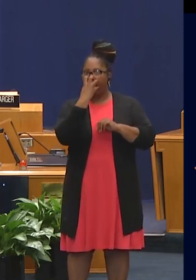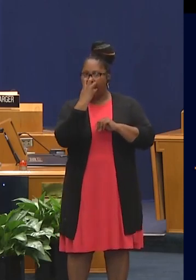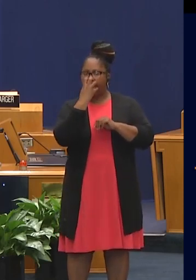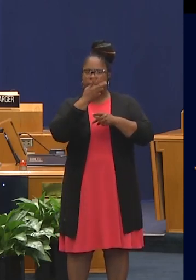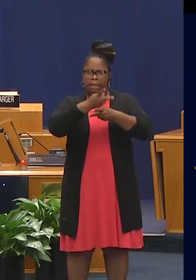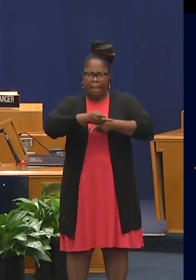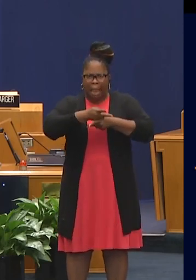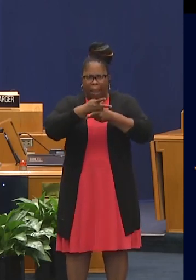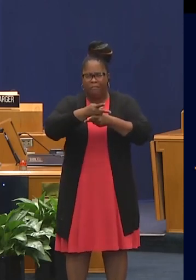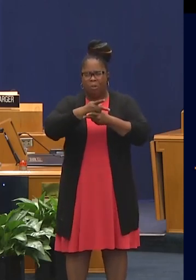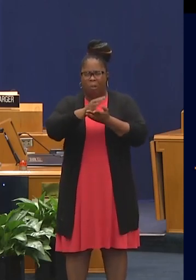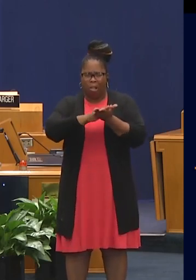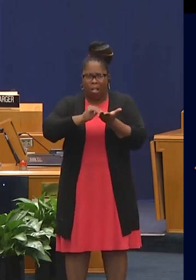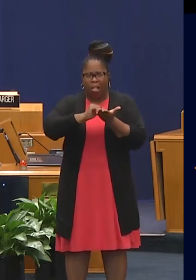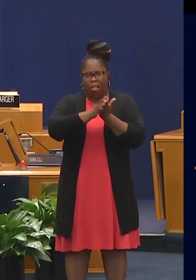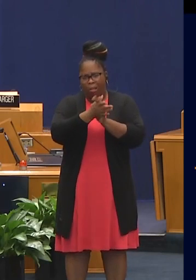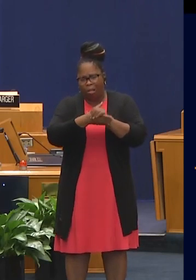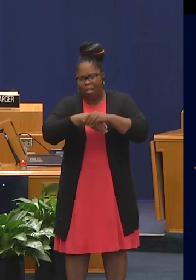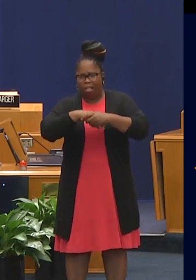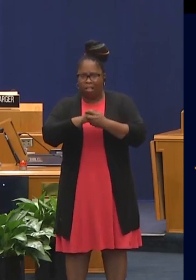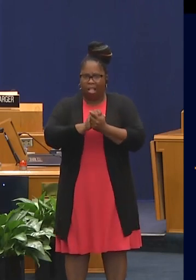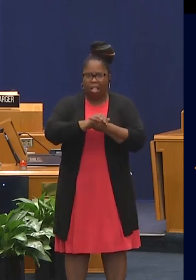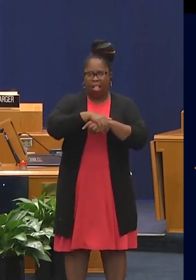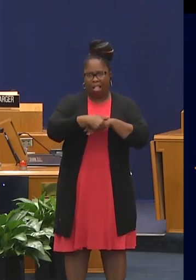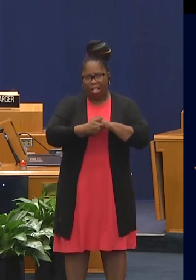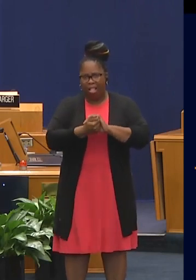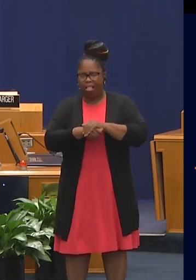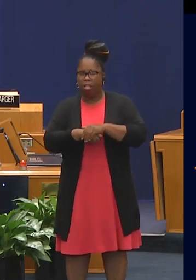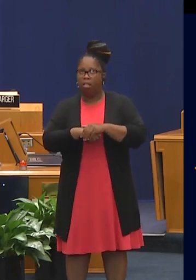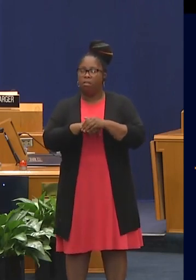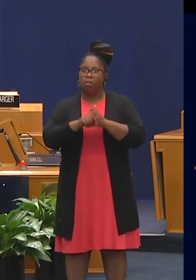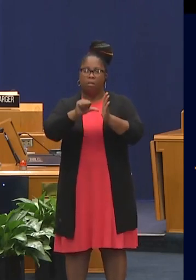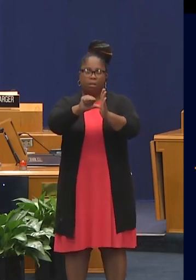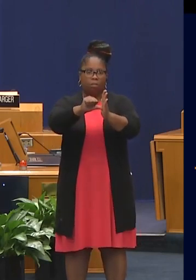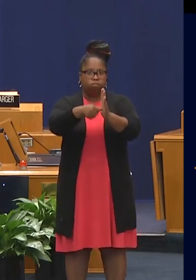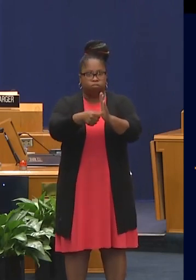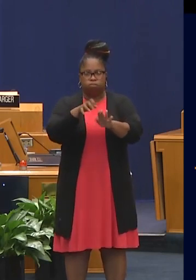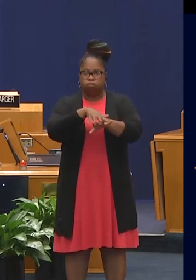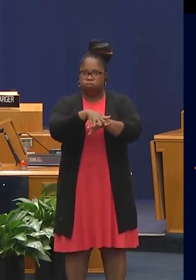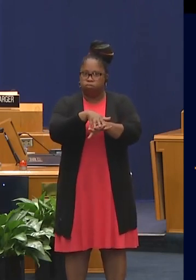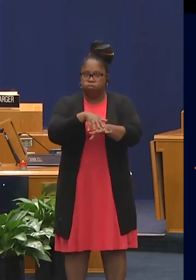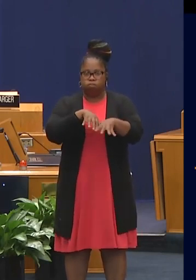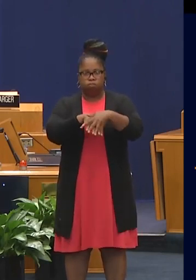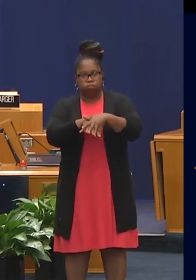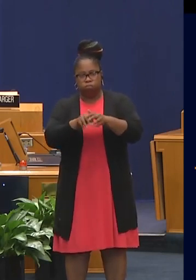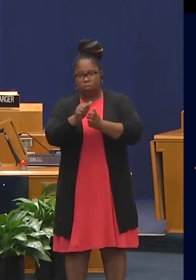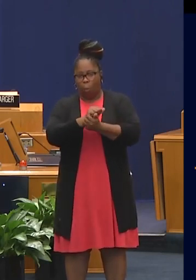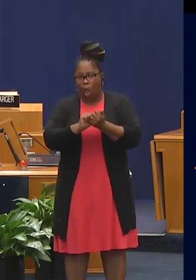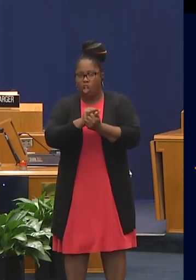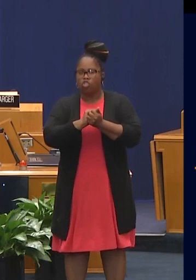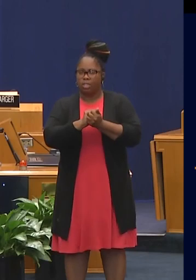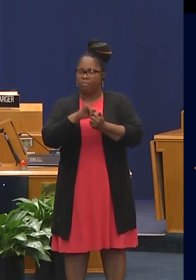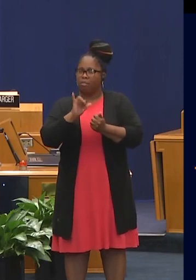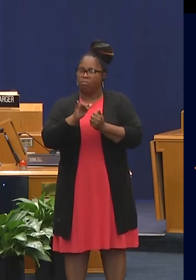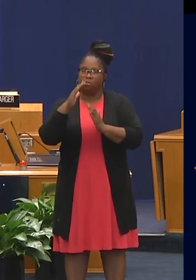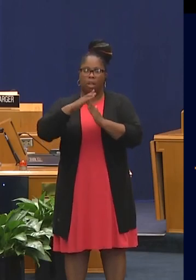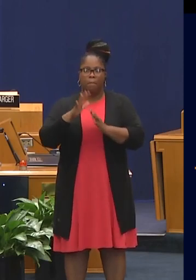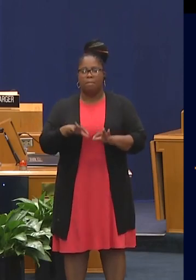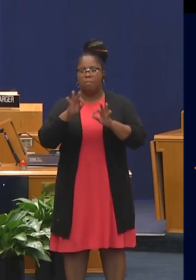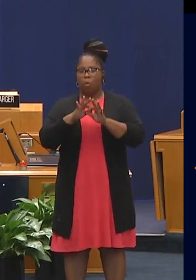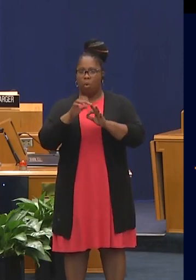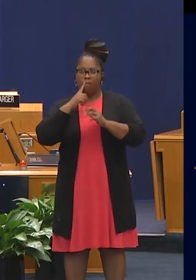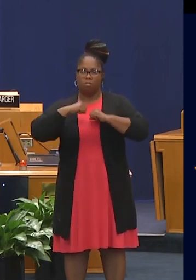hygiene. And I can't underscore the importance of continued hand washing as the first line of defense in preventing exposure